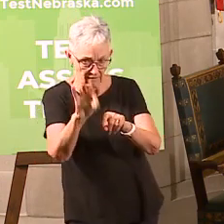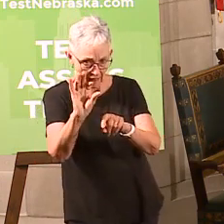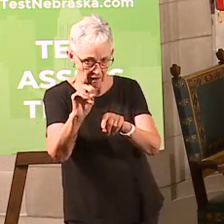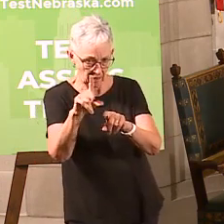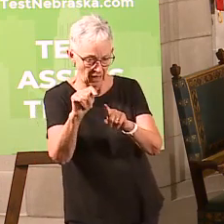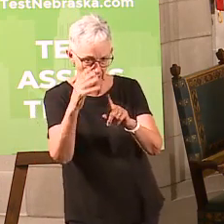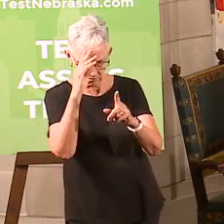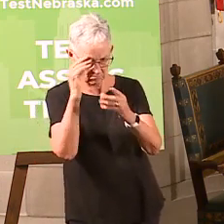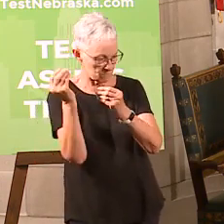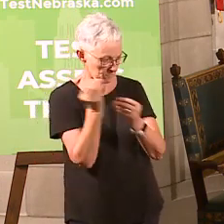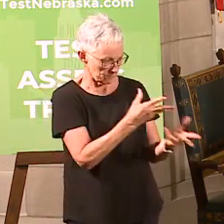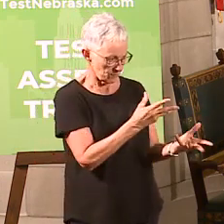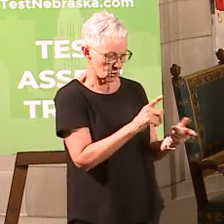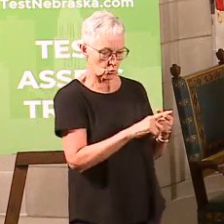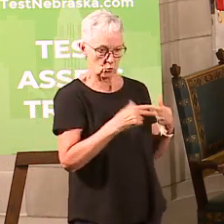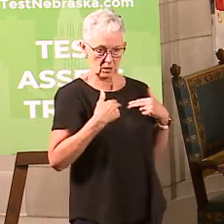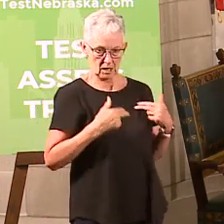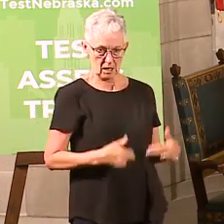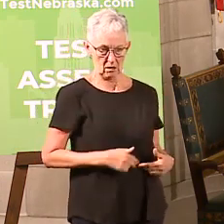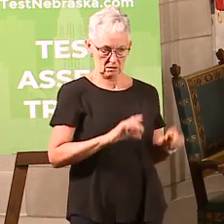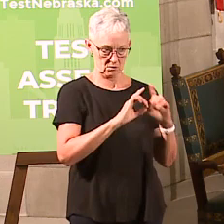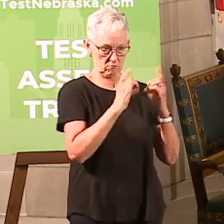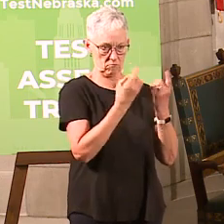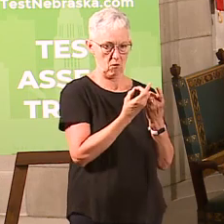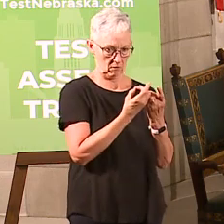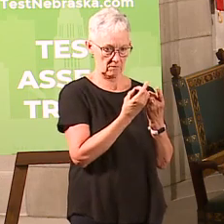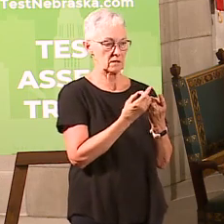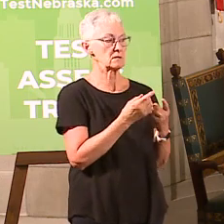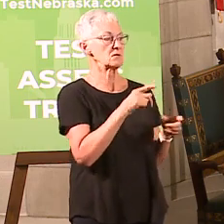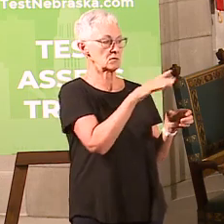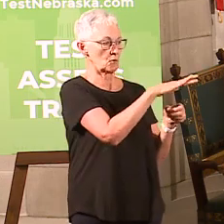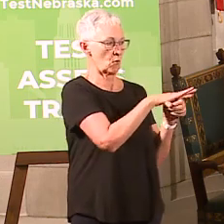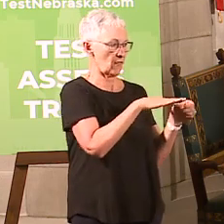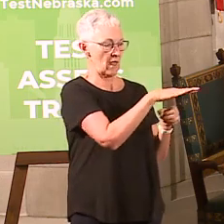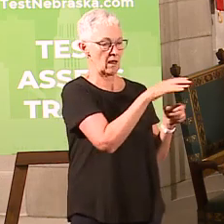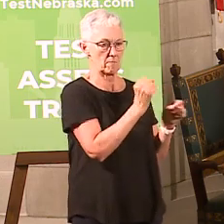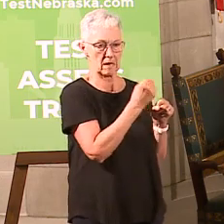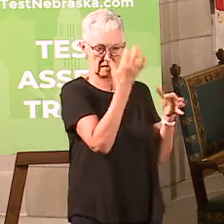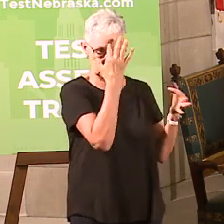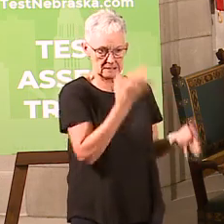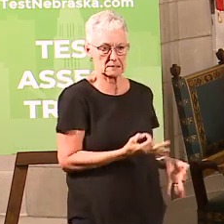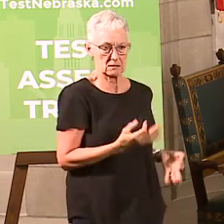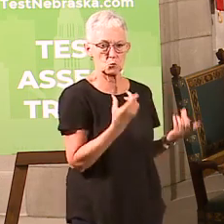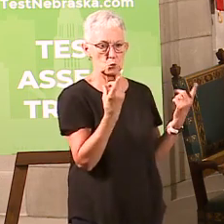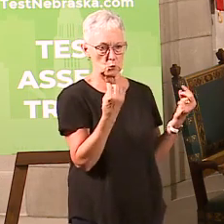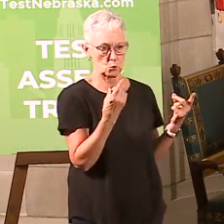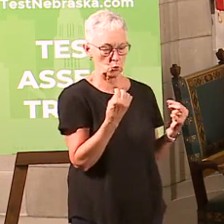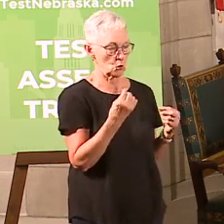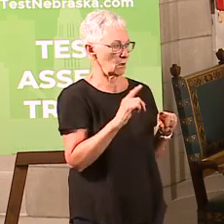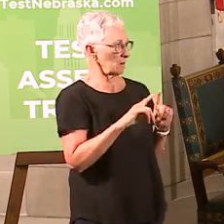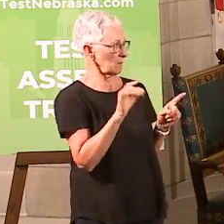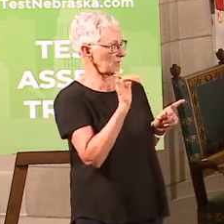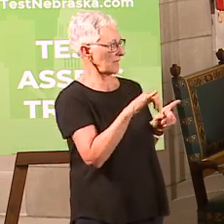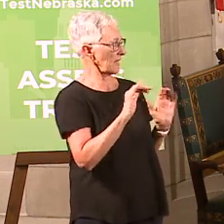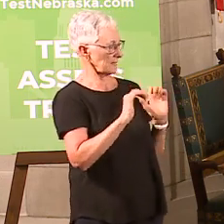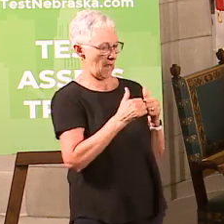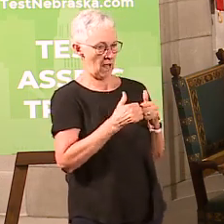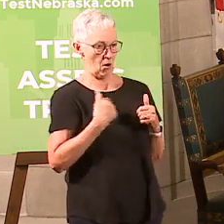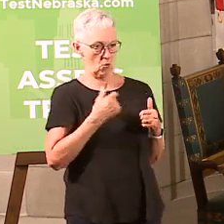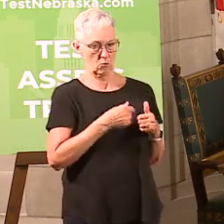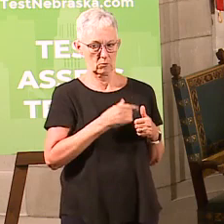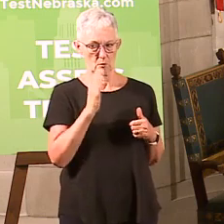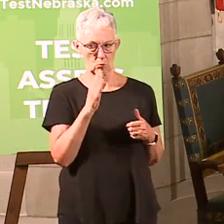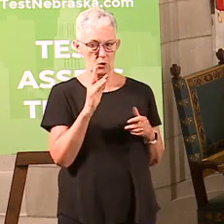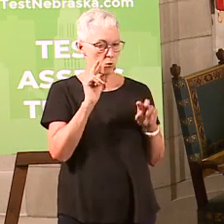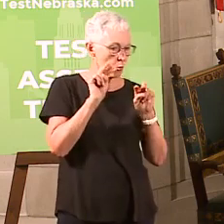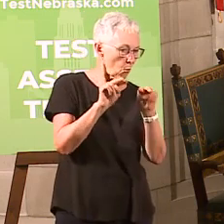got continued work to do to be able to make sure we can improve upon that system. But that's really going to be the core of how we look at